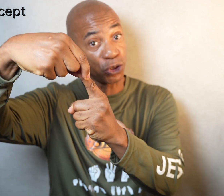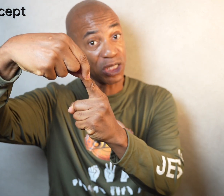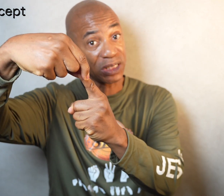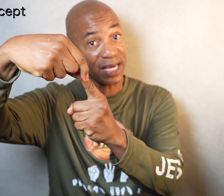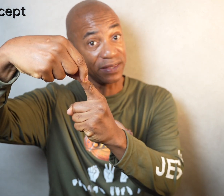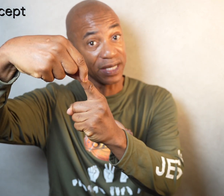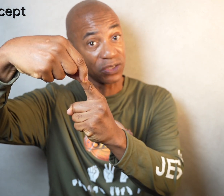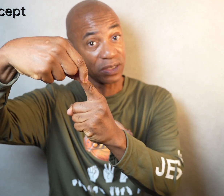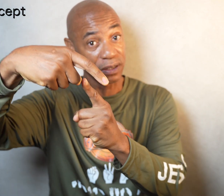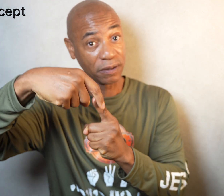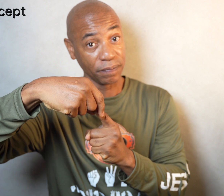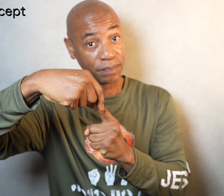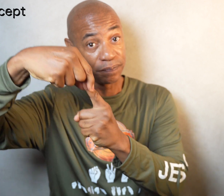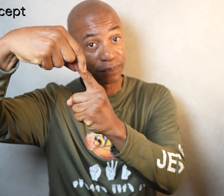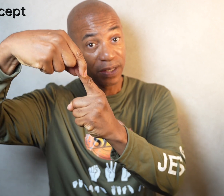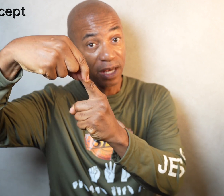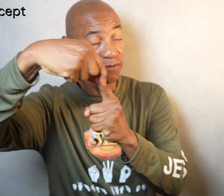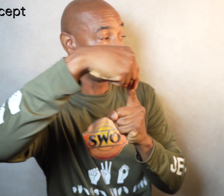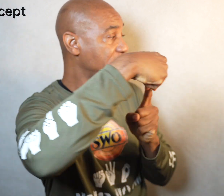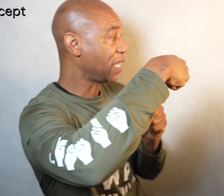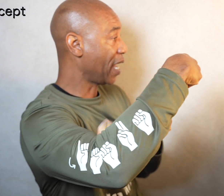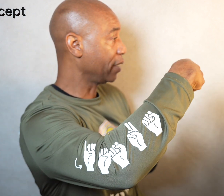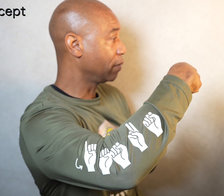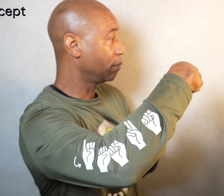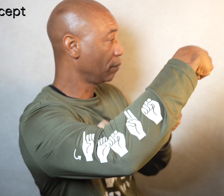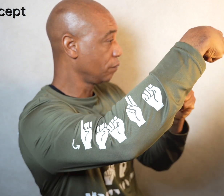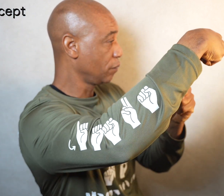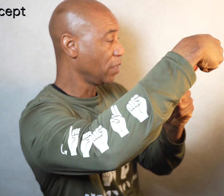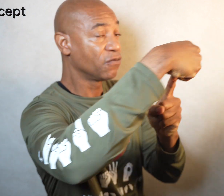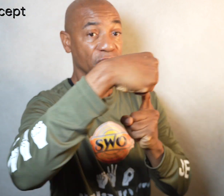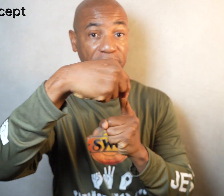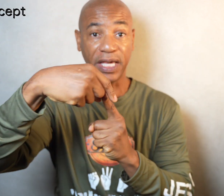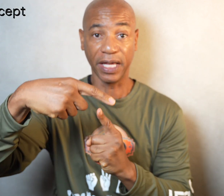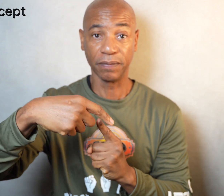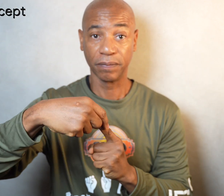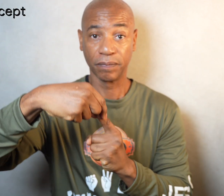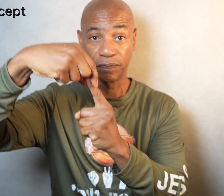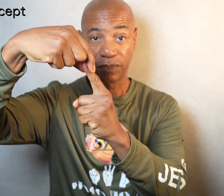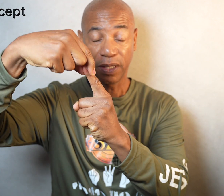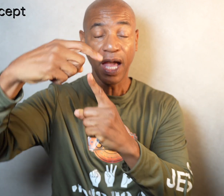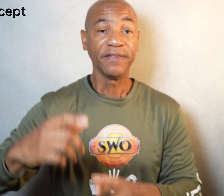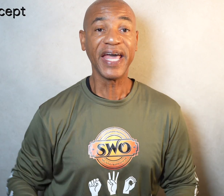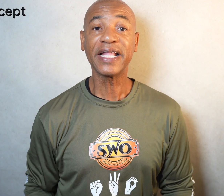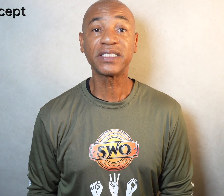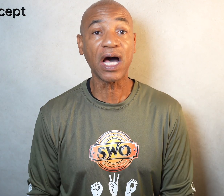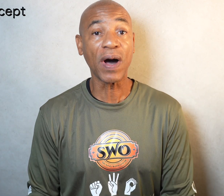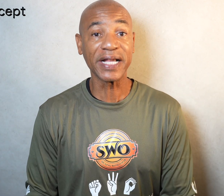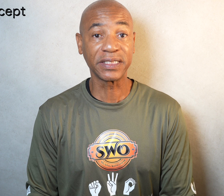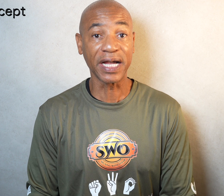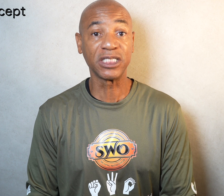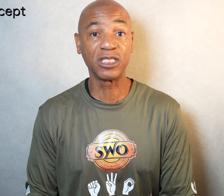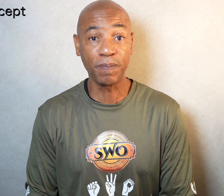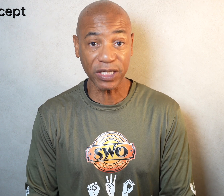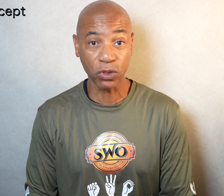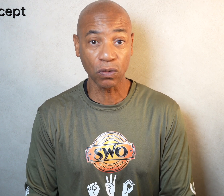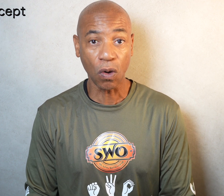just like this. From the side, front again. That is how I sign special